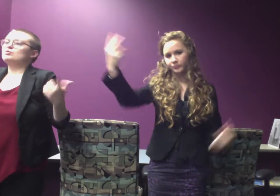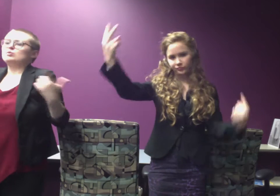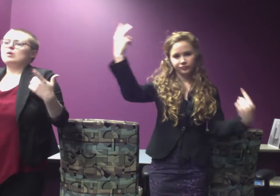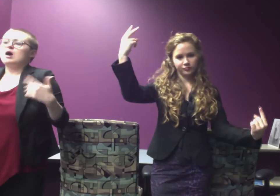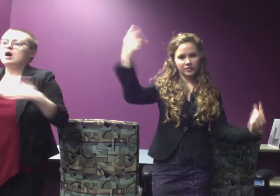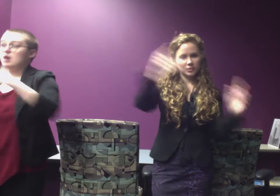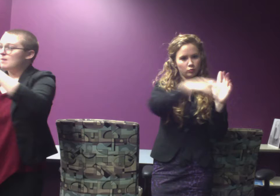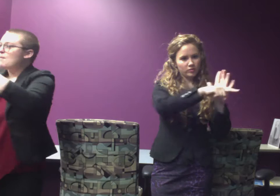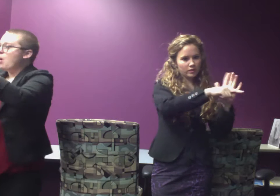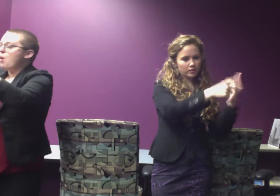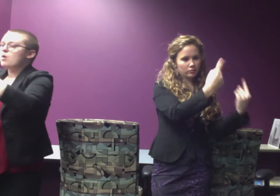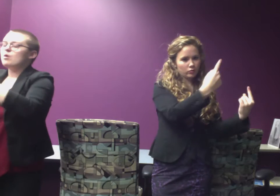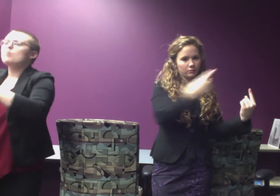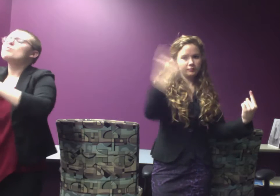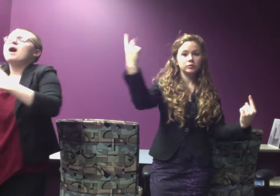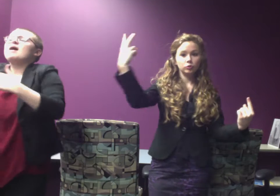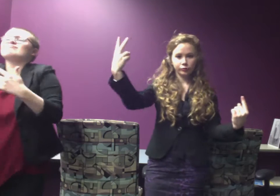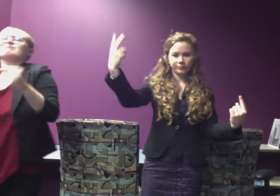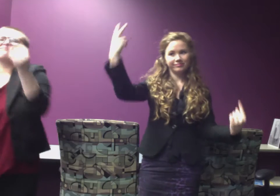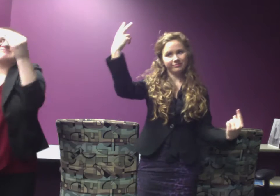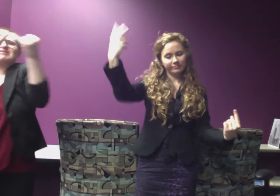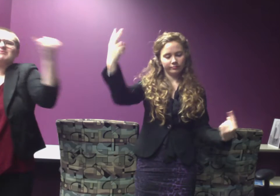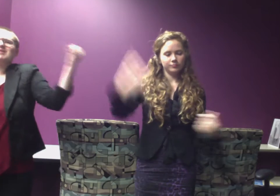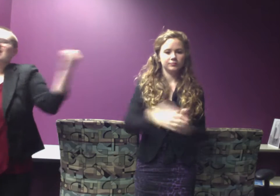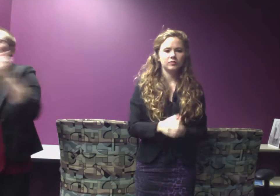from our number line why it would be larger?